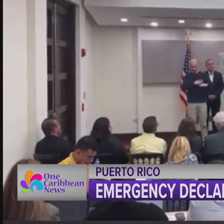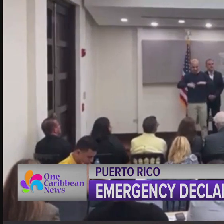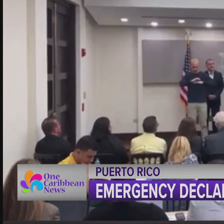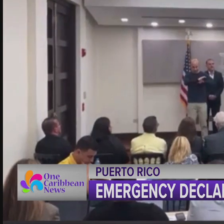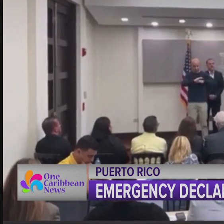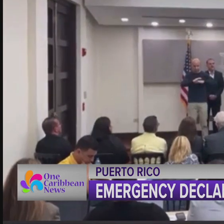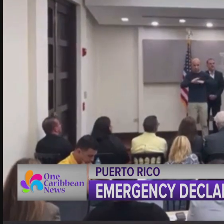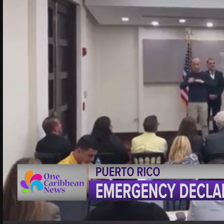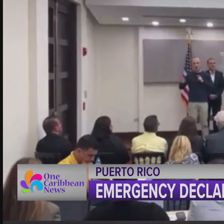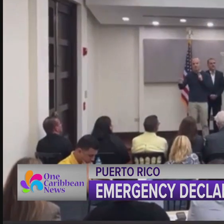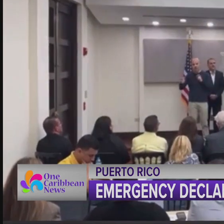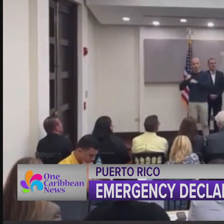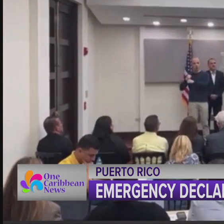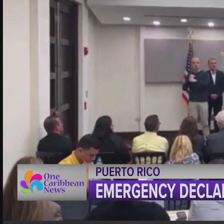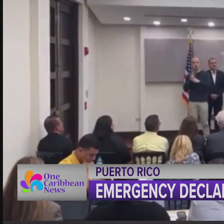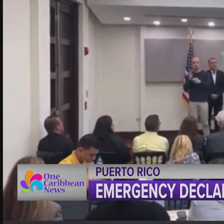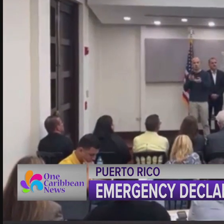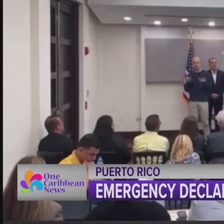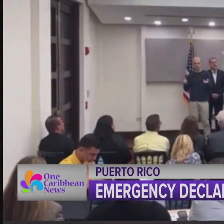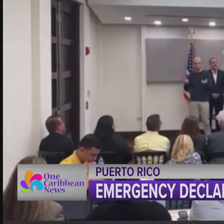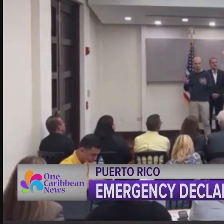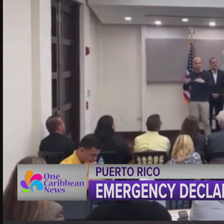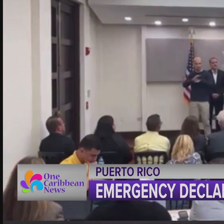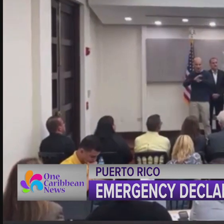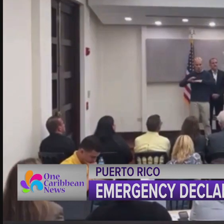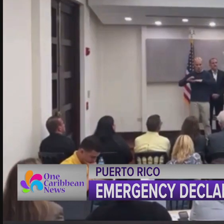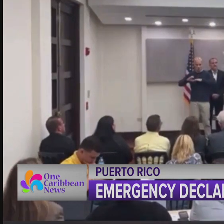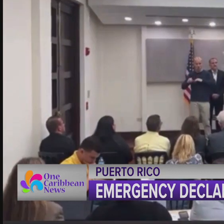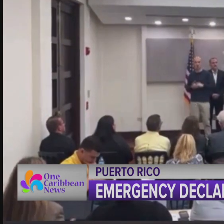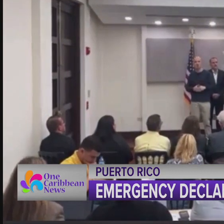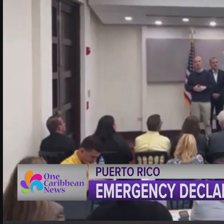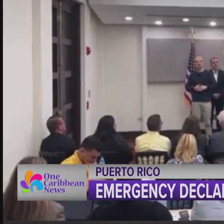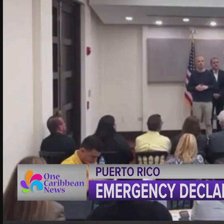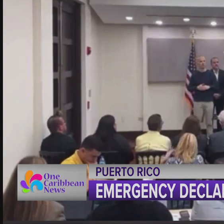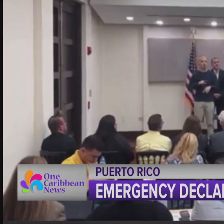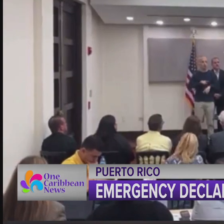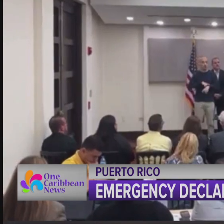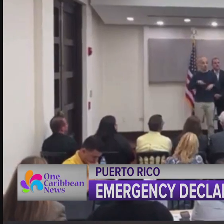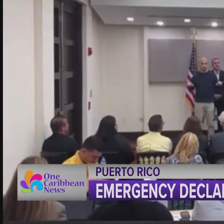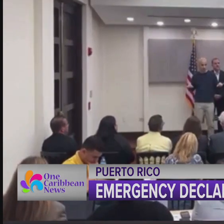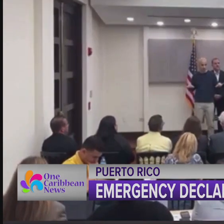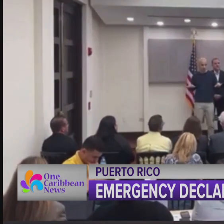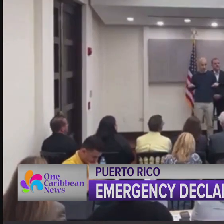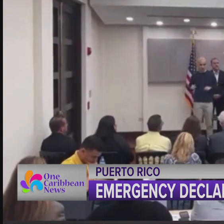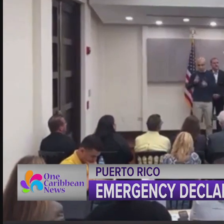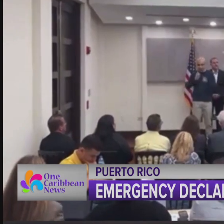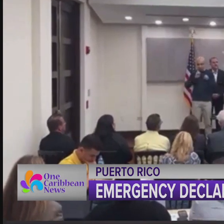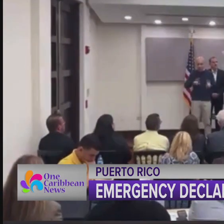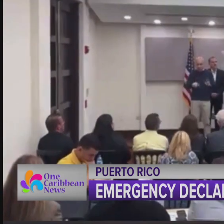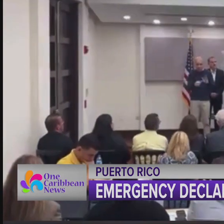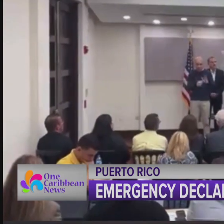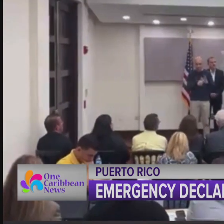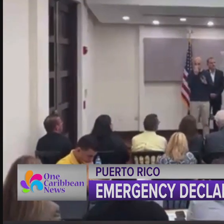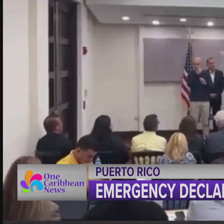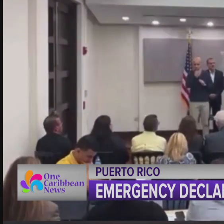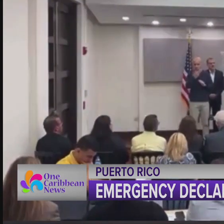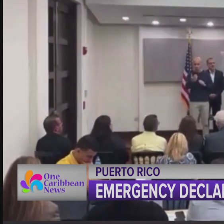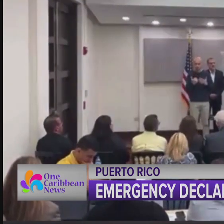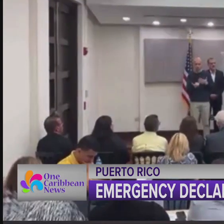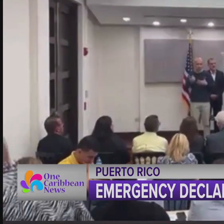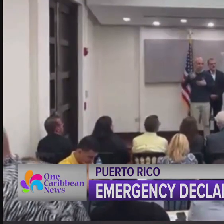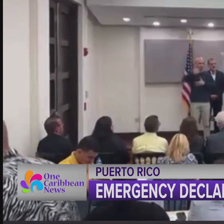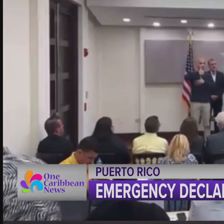promote resiliency and sustainability, said Pierluisi, who in 2021 declared an